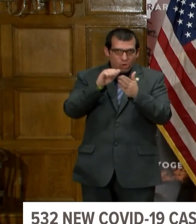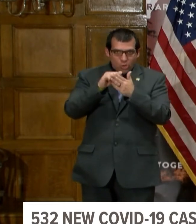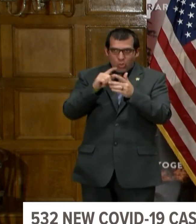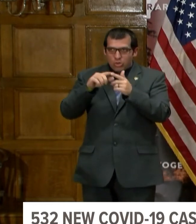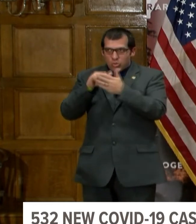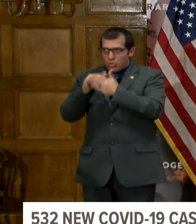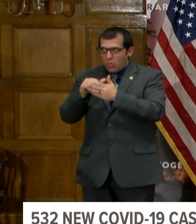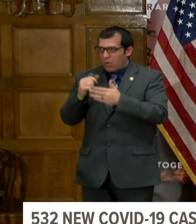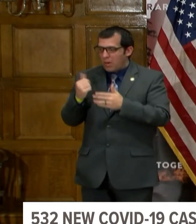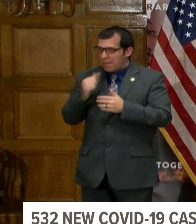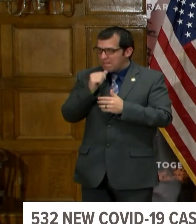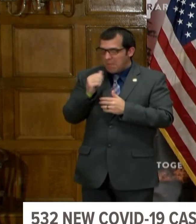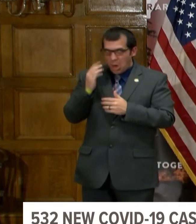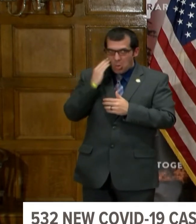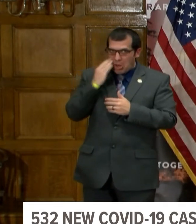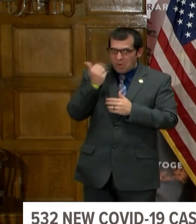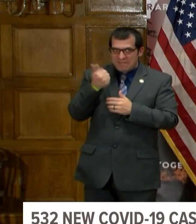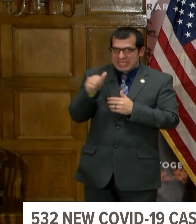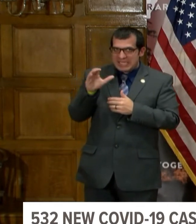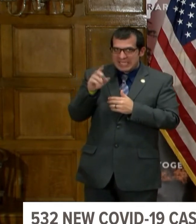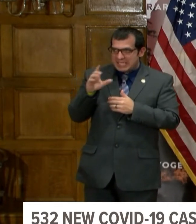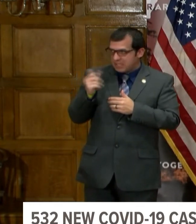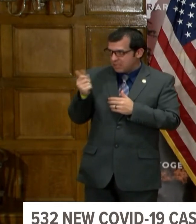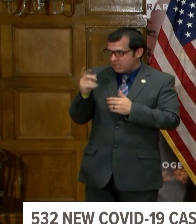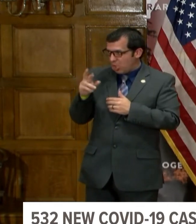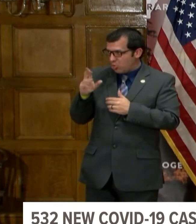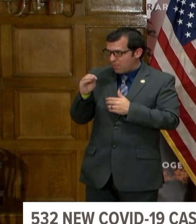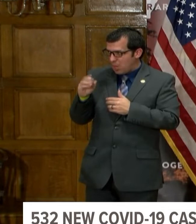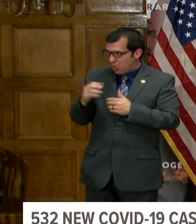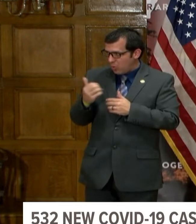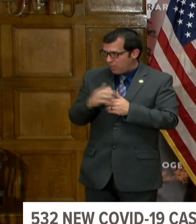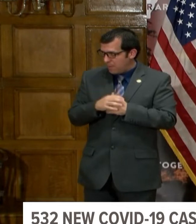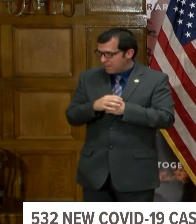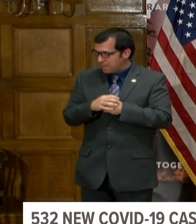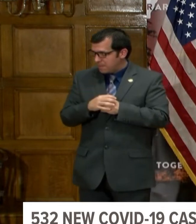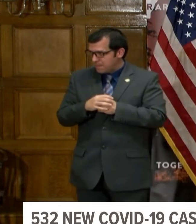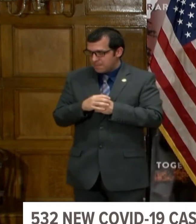I'm not aware of any CDC guidance. Are you, Dr. Romero?